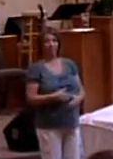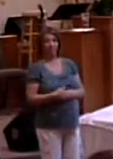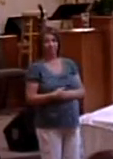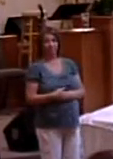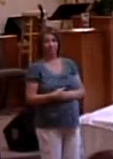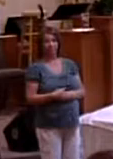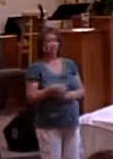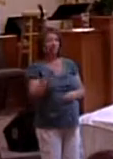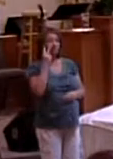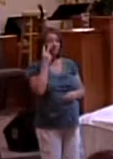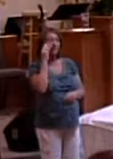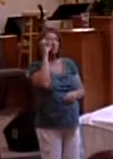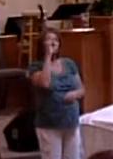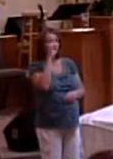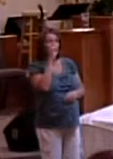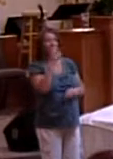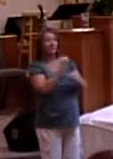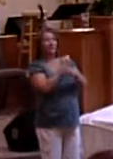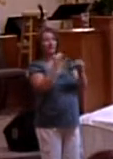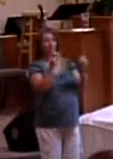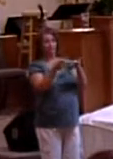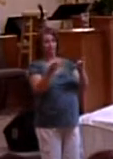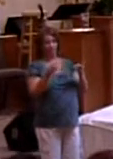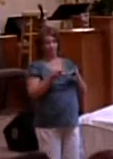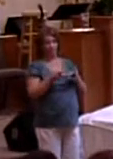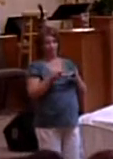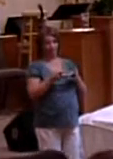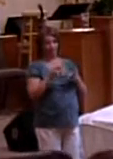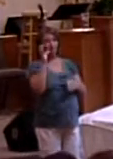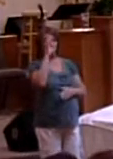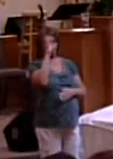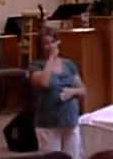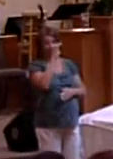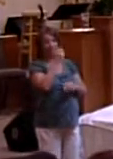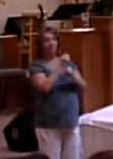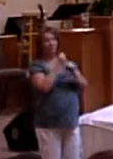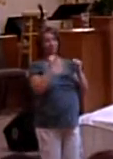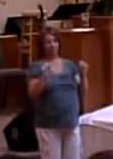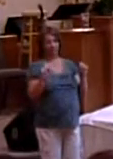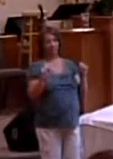To seek shelter. To seek refuge.